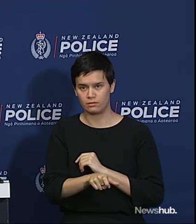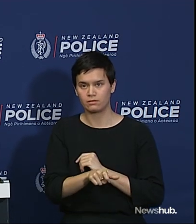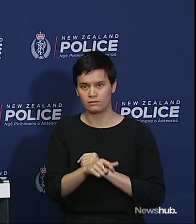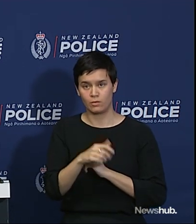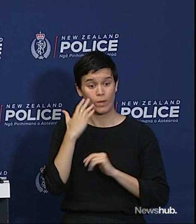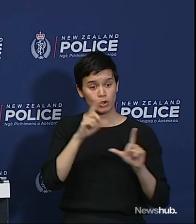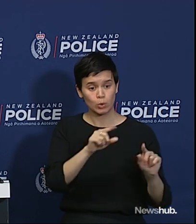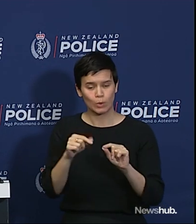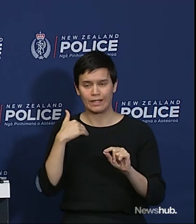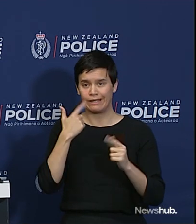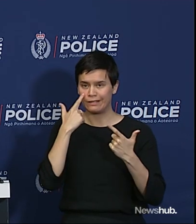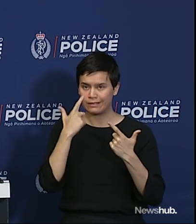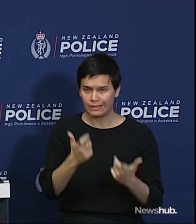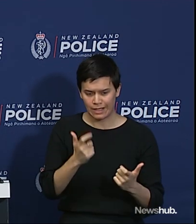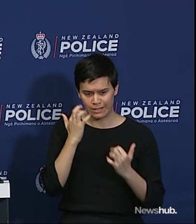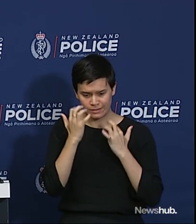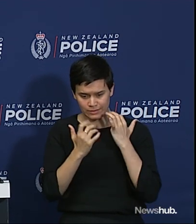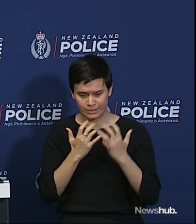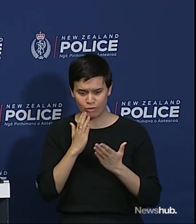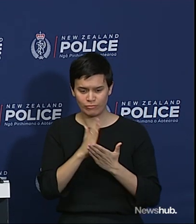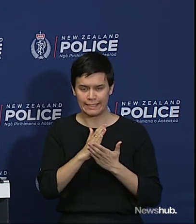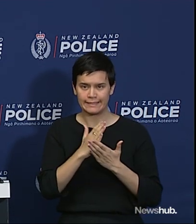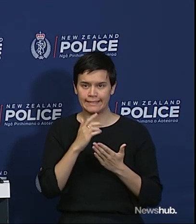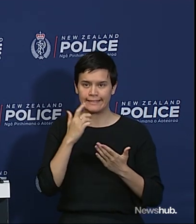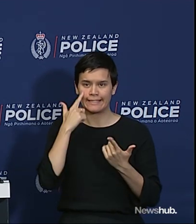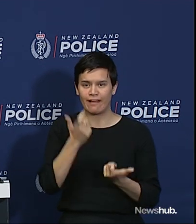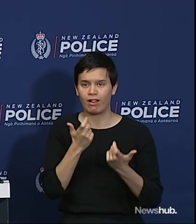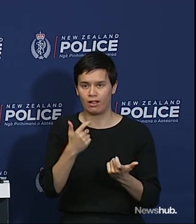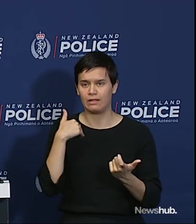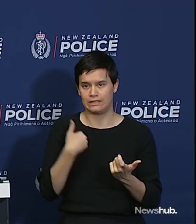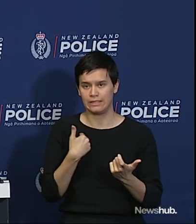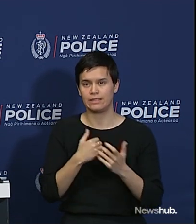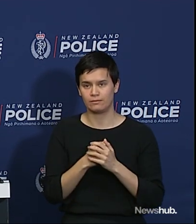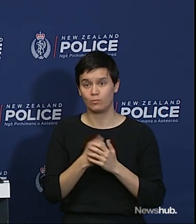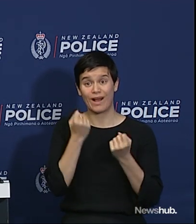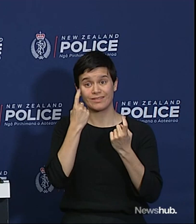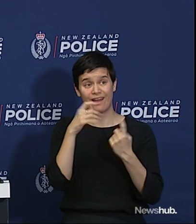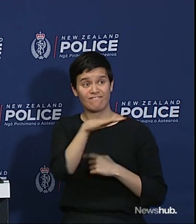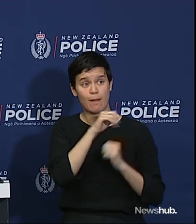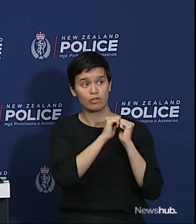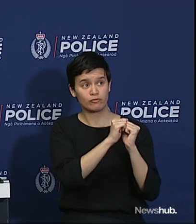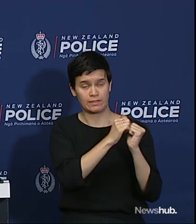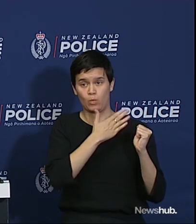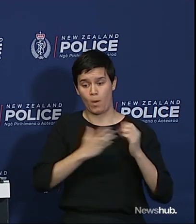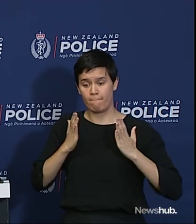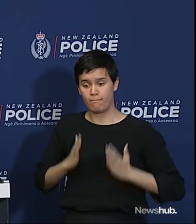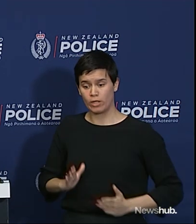We understand and appreciate the desire of the family and our community for the bodies to be recovered as soon as